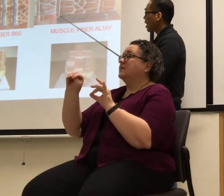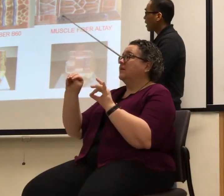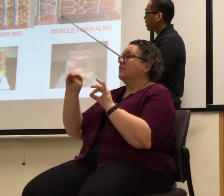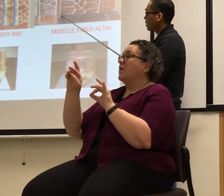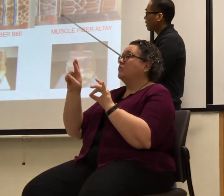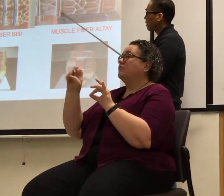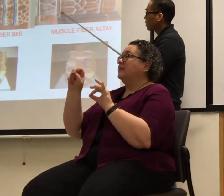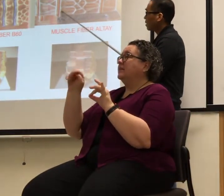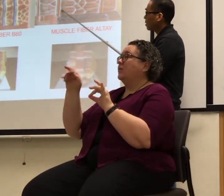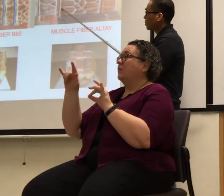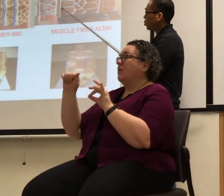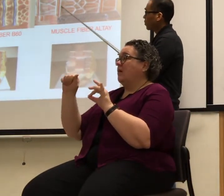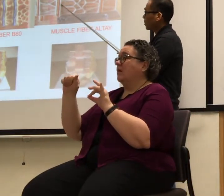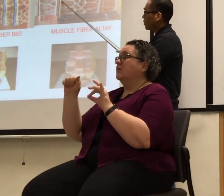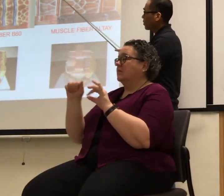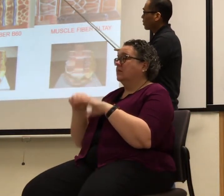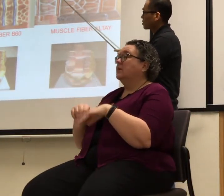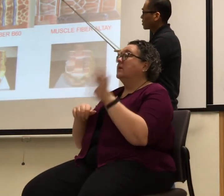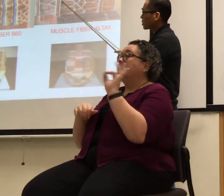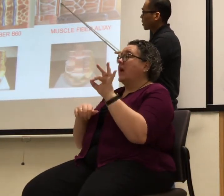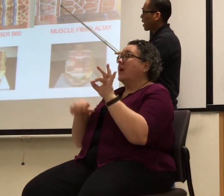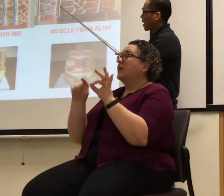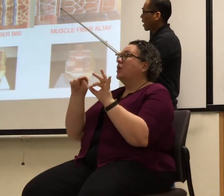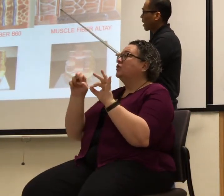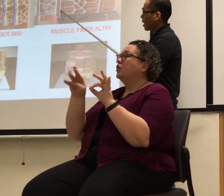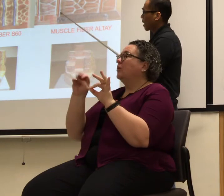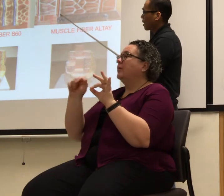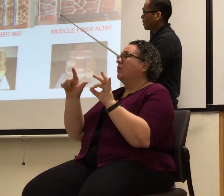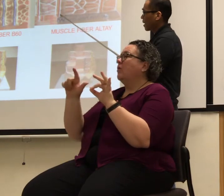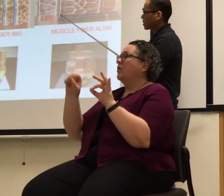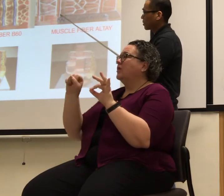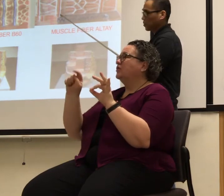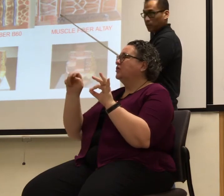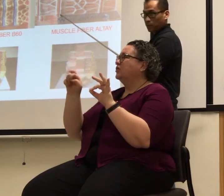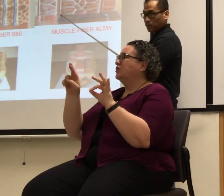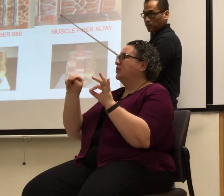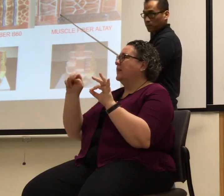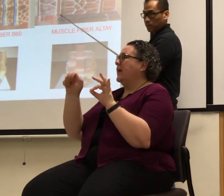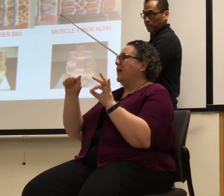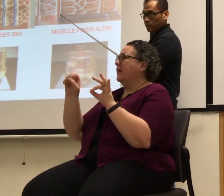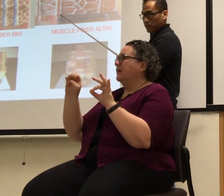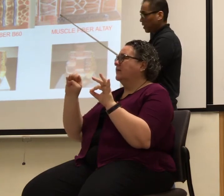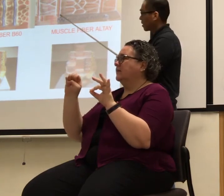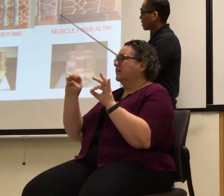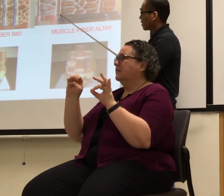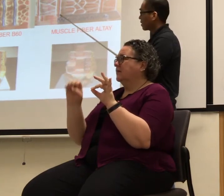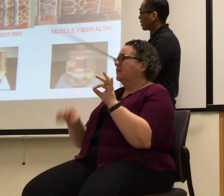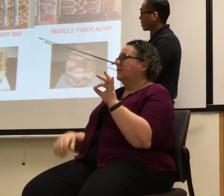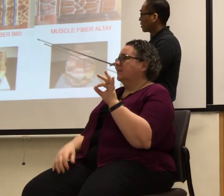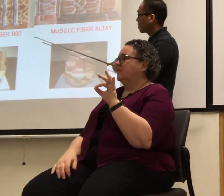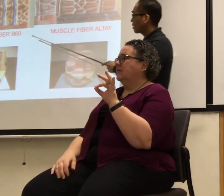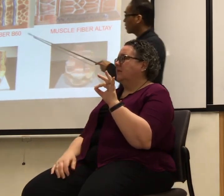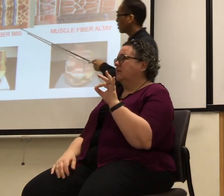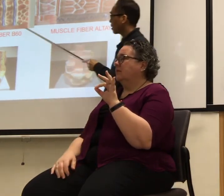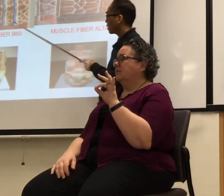Number 9, terminal cisternae. That's the term. Okay.